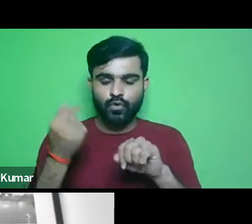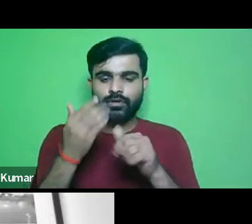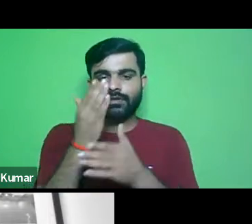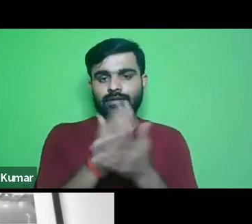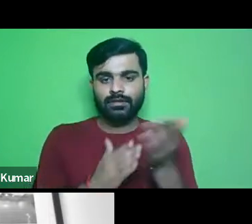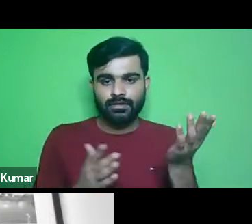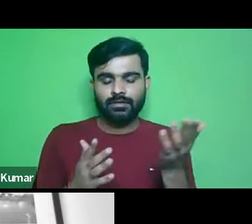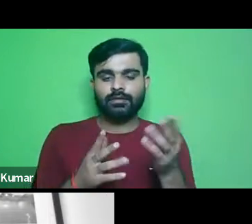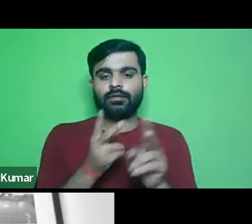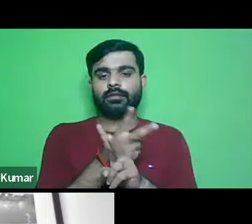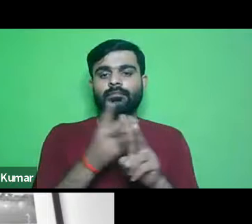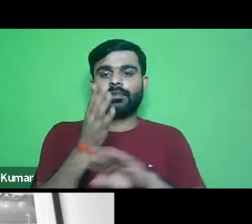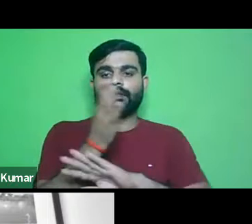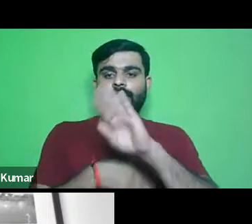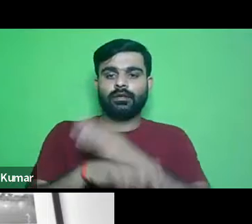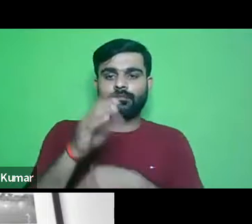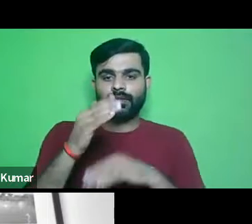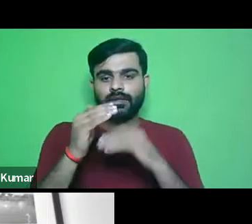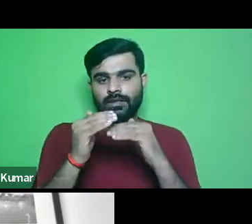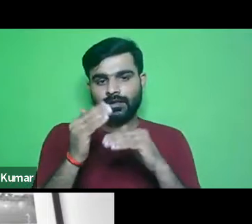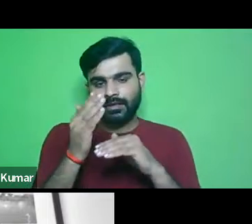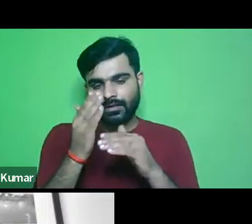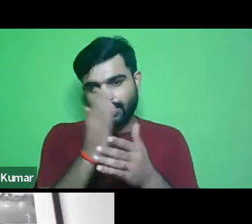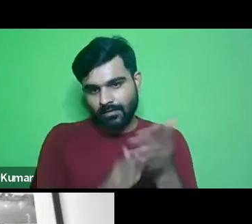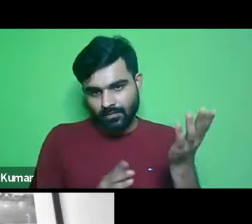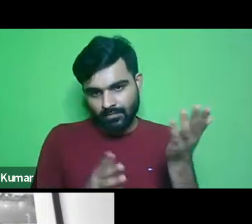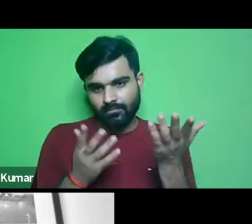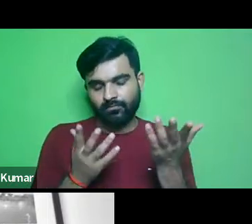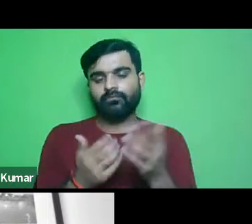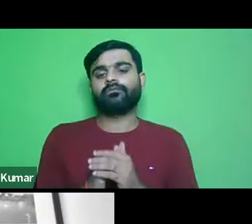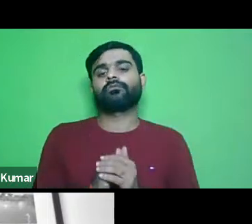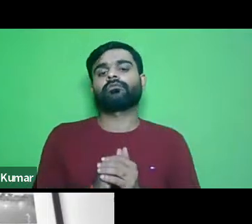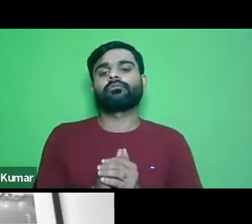the Americans with Disabilities Act, or